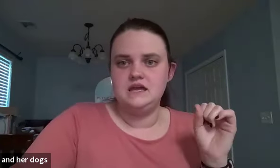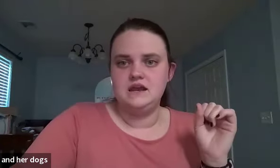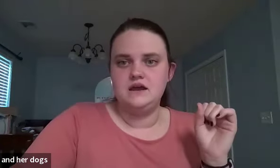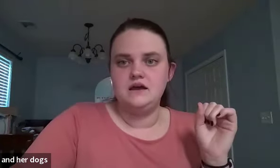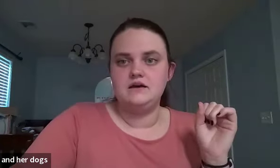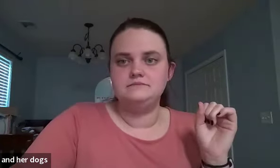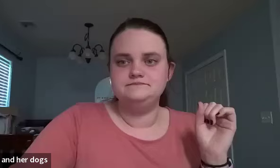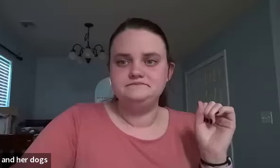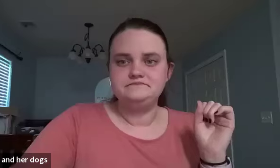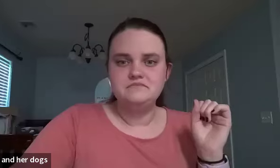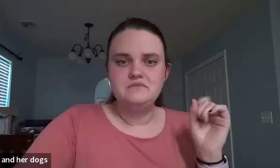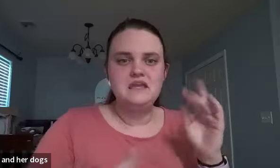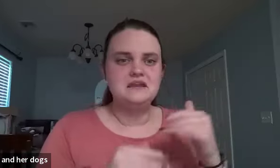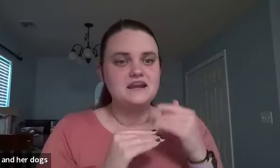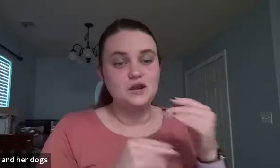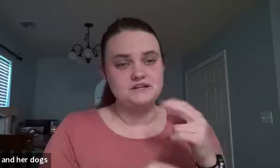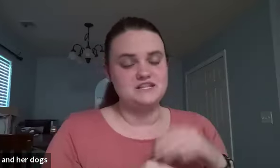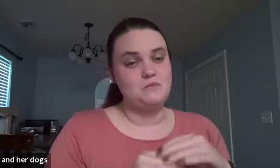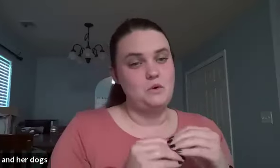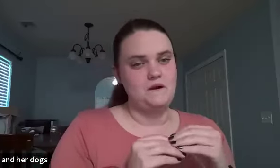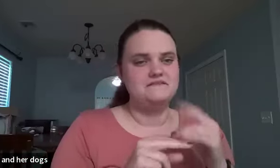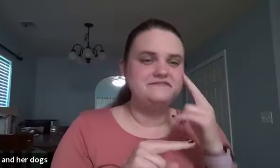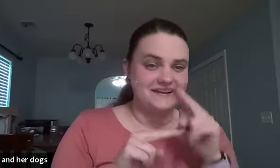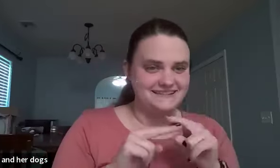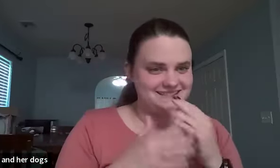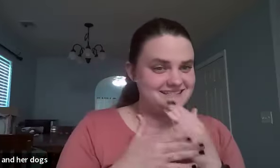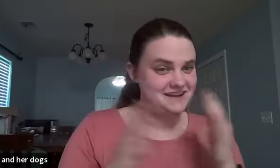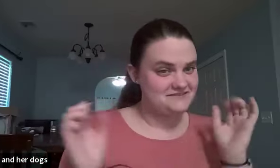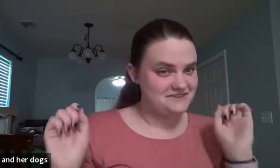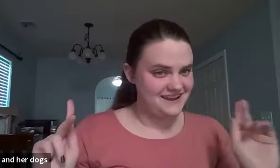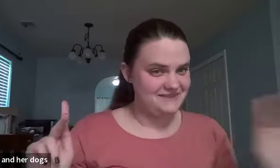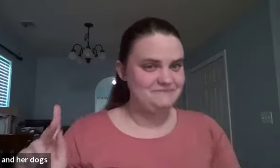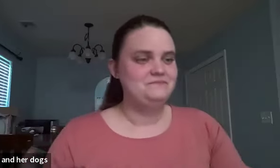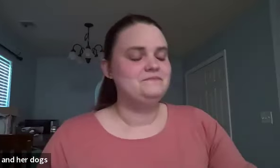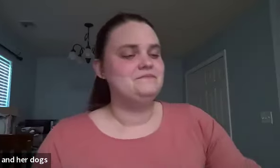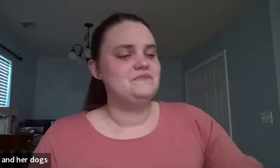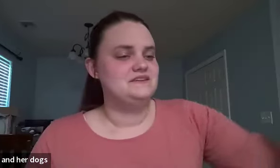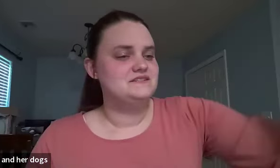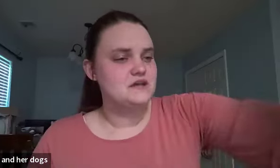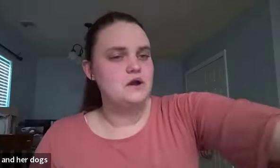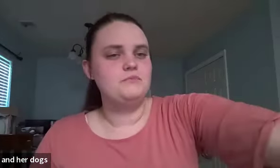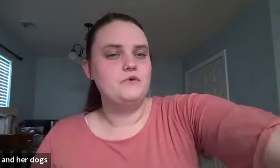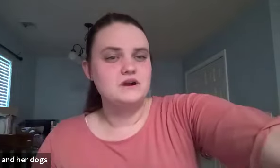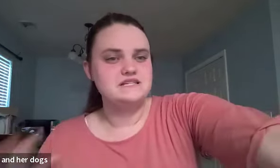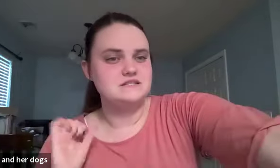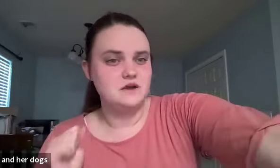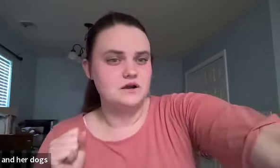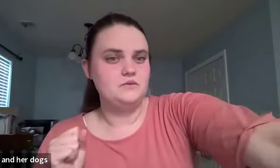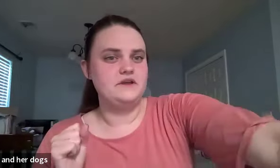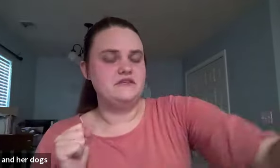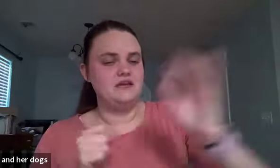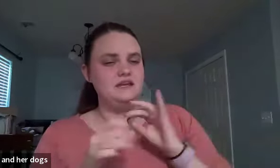can kind of go on to the more fun stuff. Okay. So before I start with